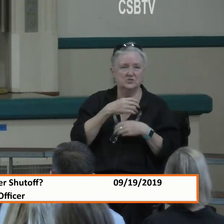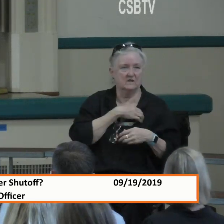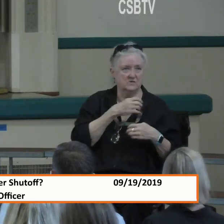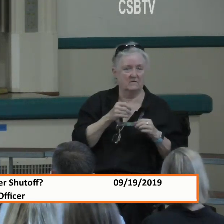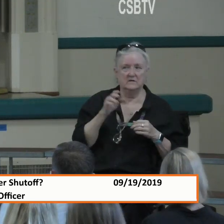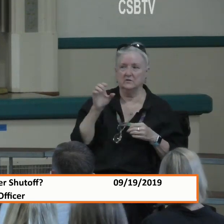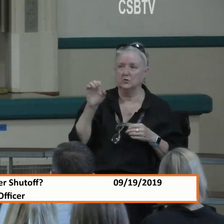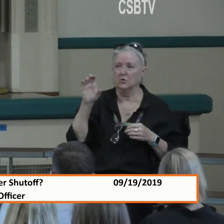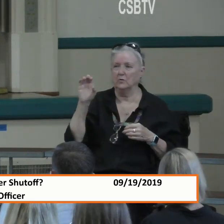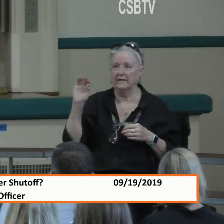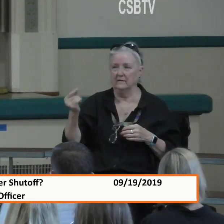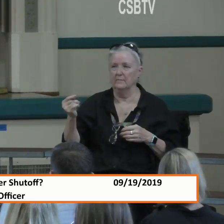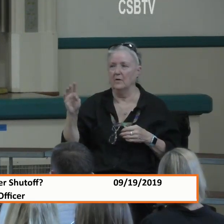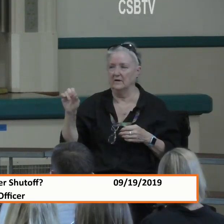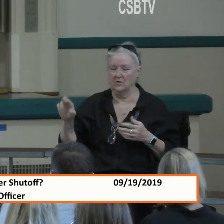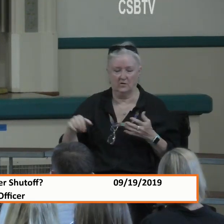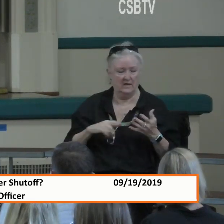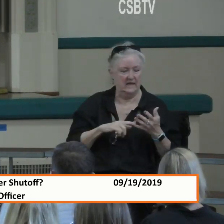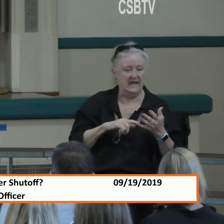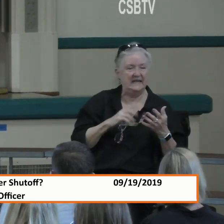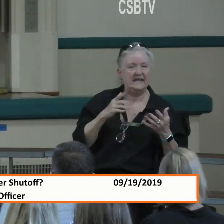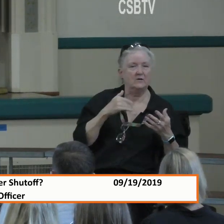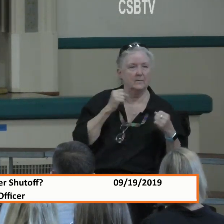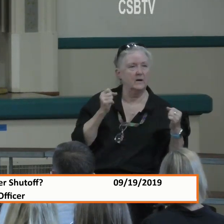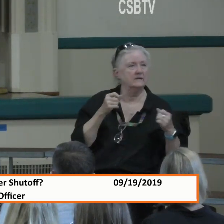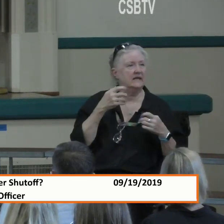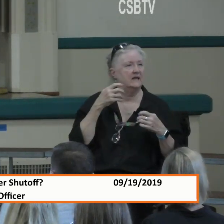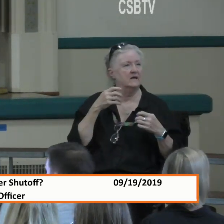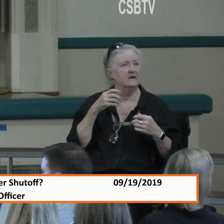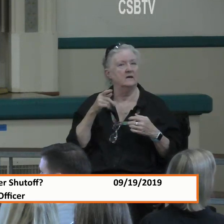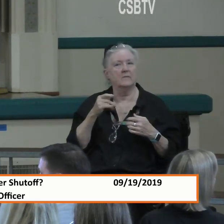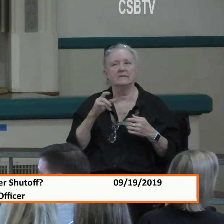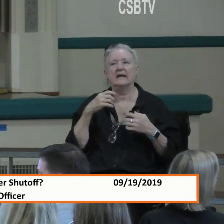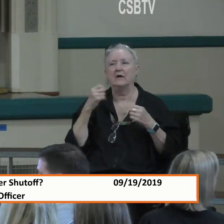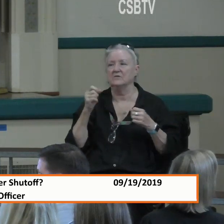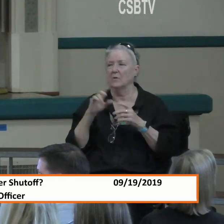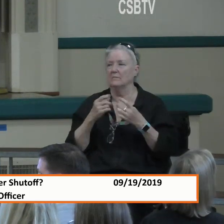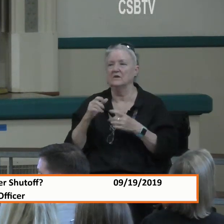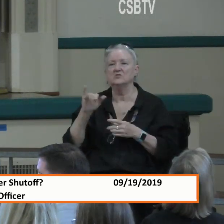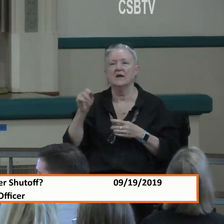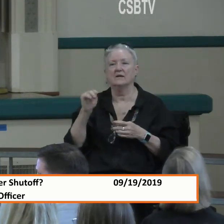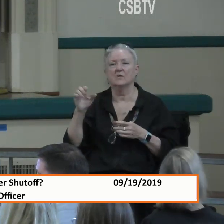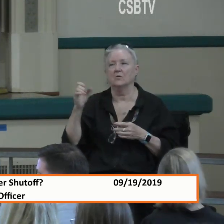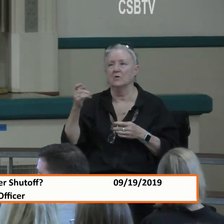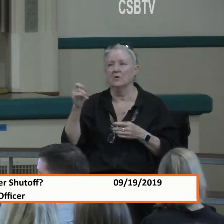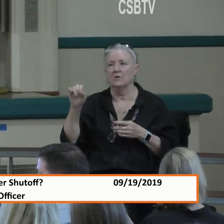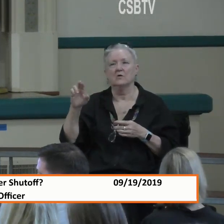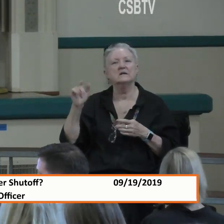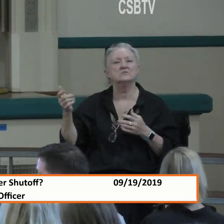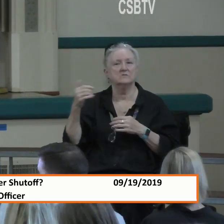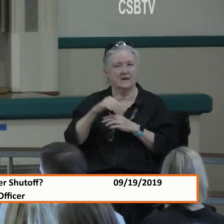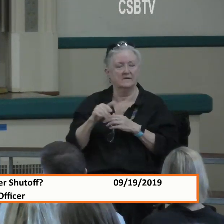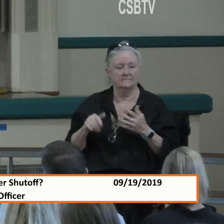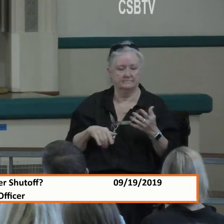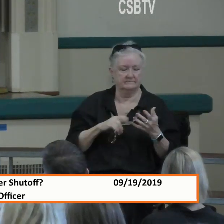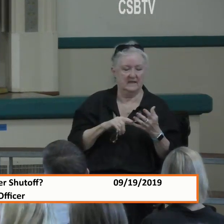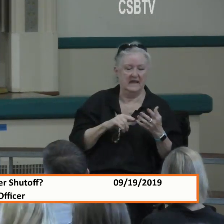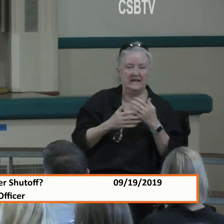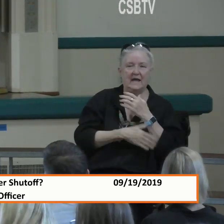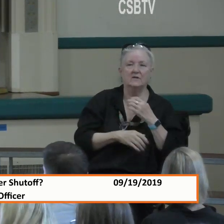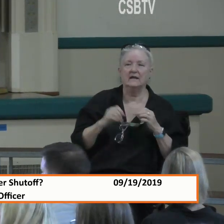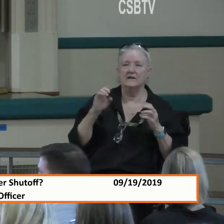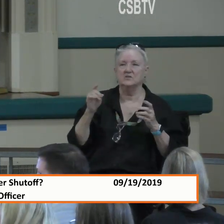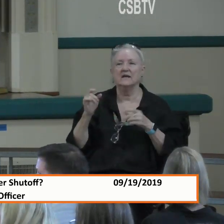Craig Bonner. County Public Health Department, Jan Kogler is here tonight with us. County Education Office, we have